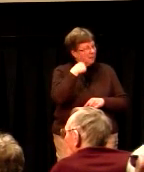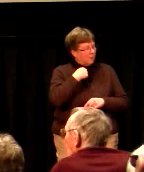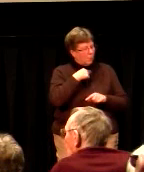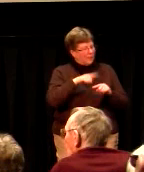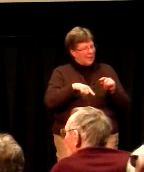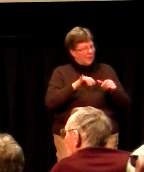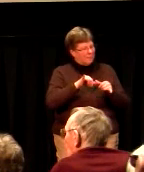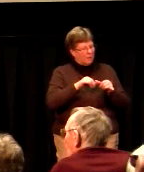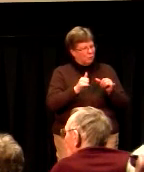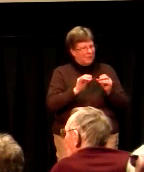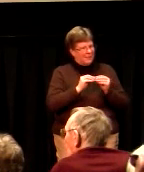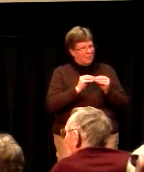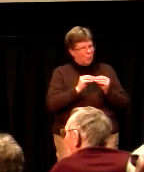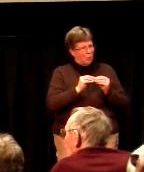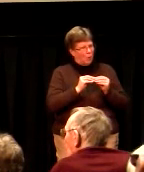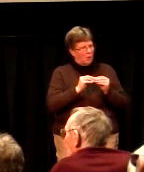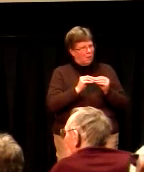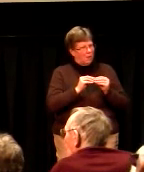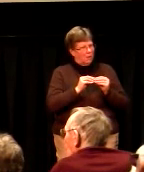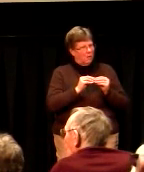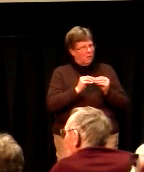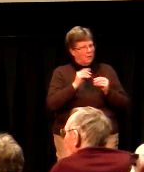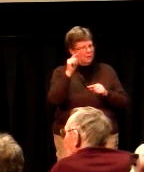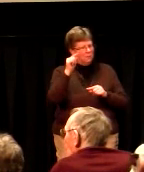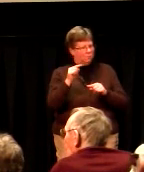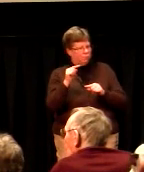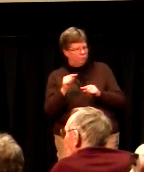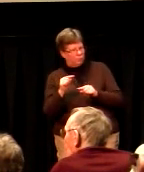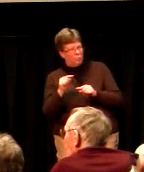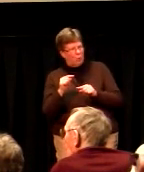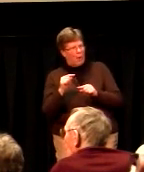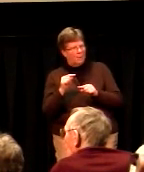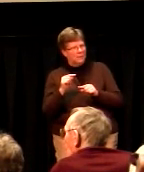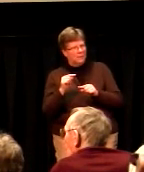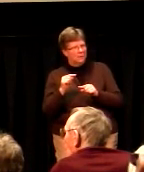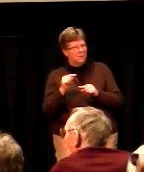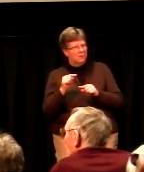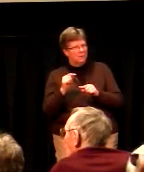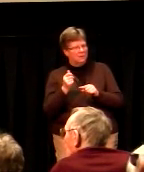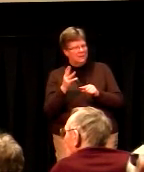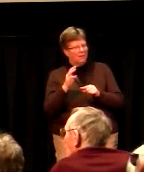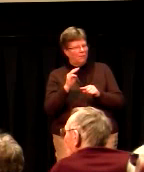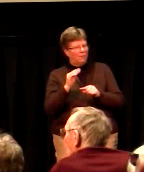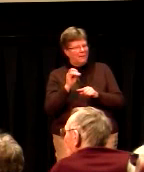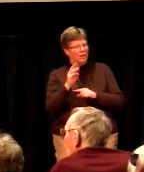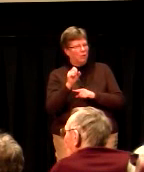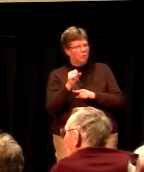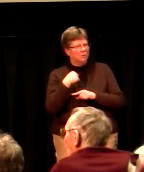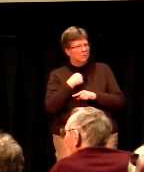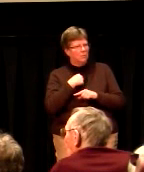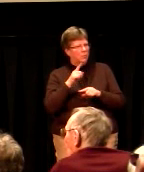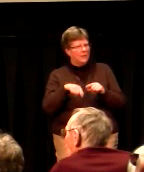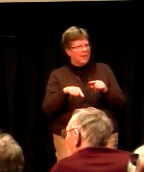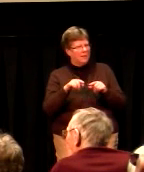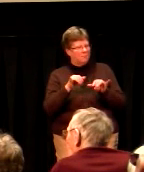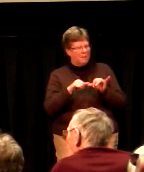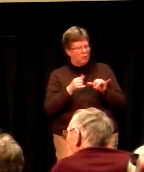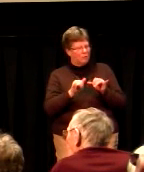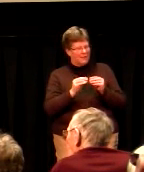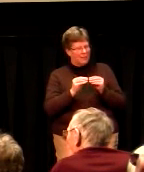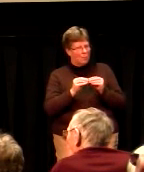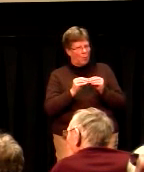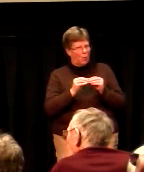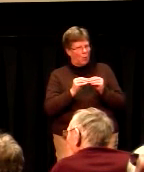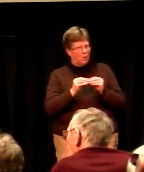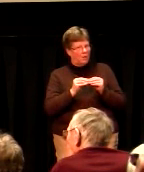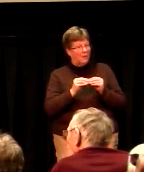measure it anymore. It's dropped several meters. We can't reach it anymore by standard methods. Even